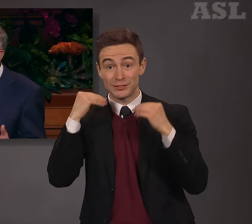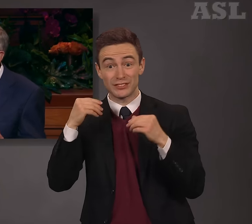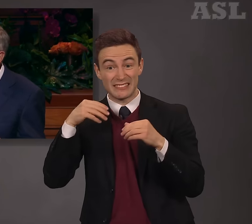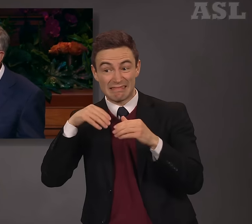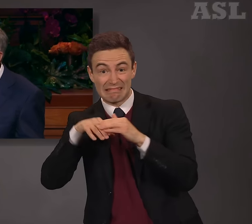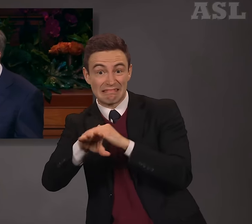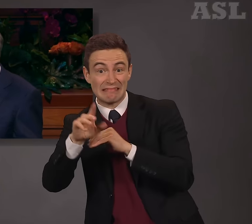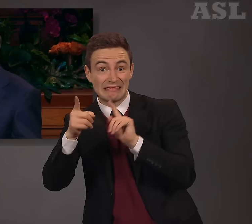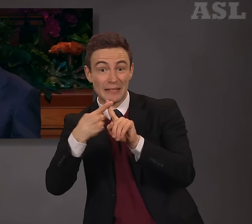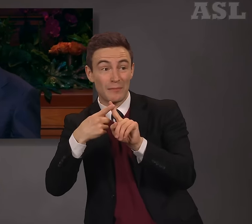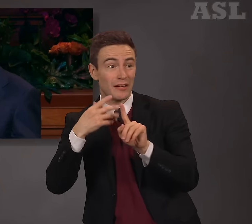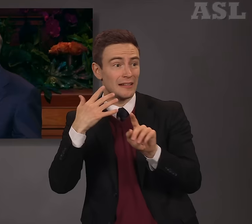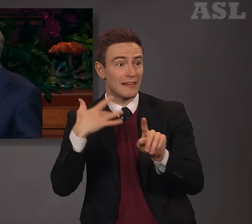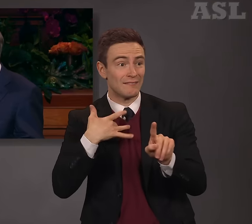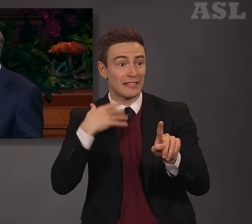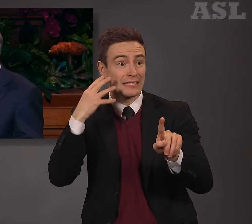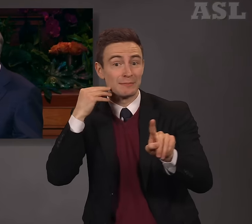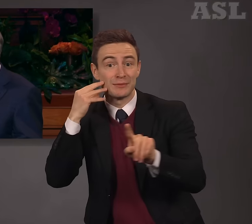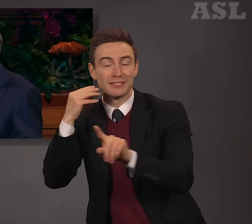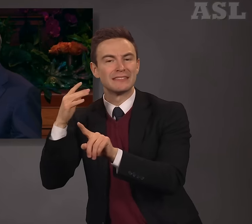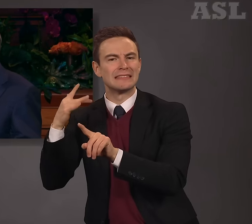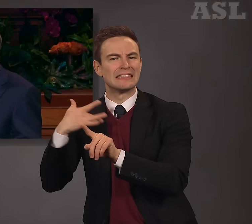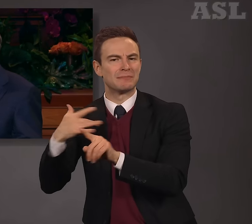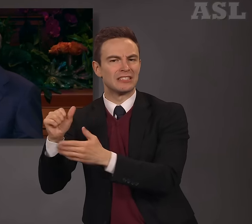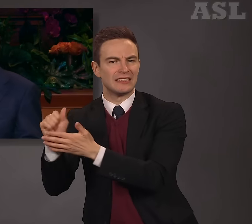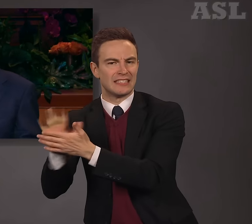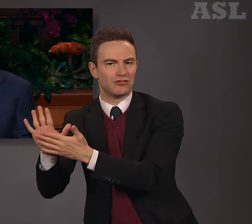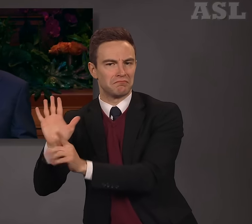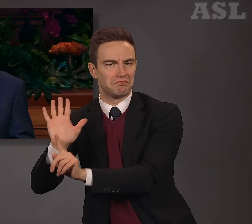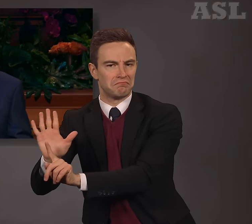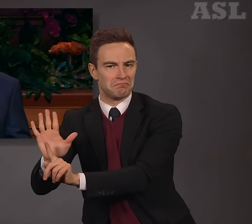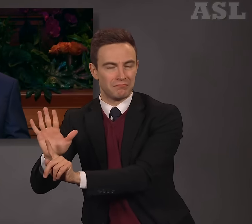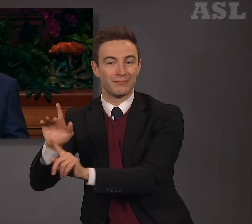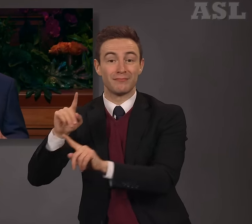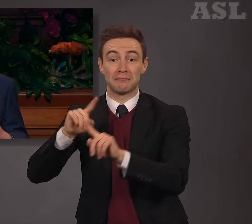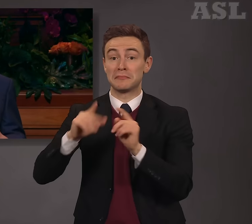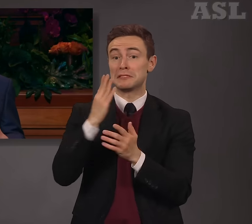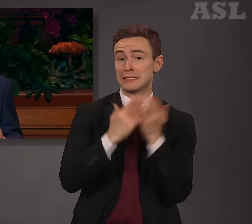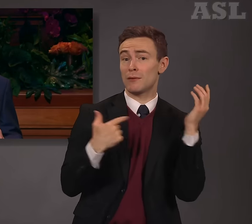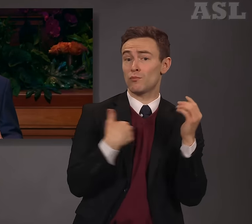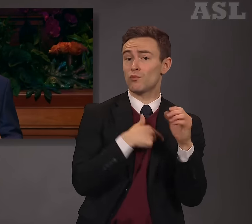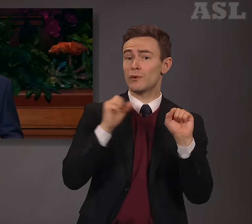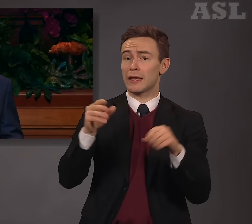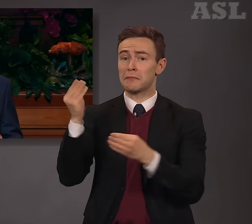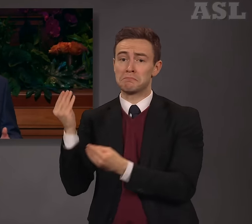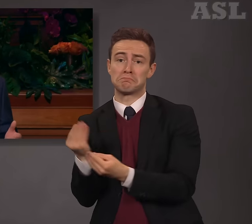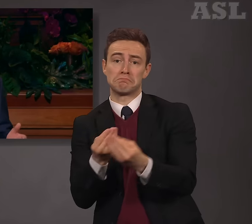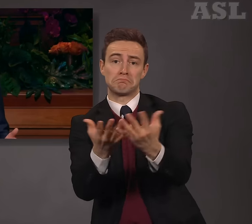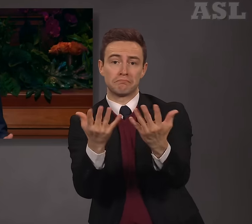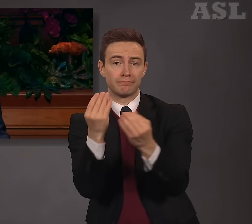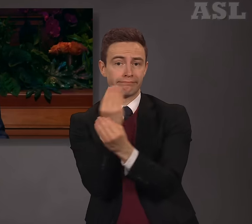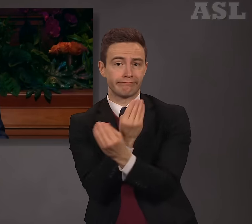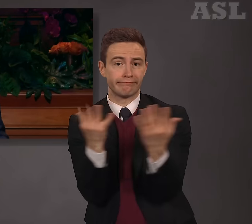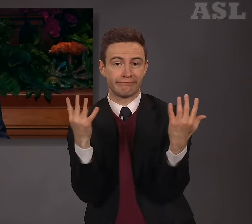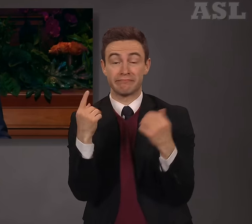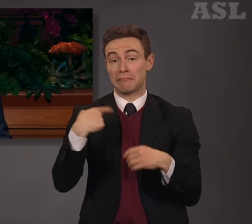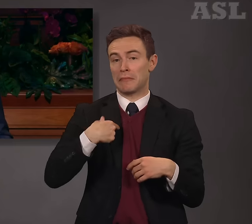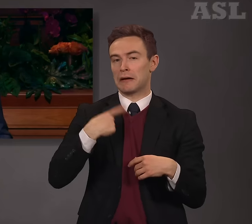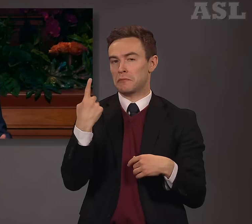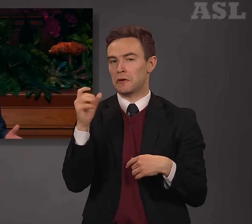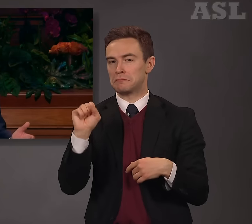too sacred to share publicly, some we can share. 40 years ago, while living in